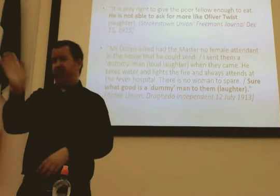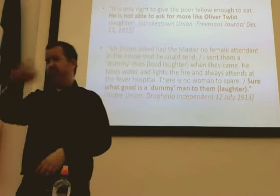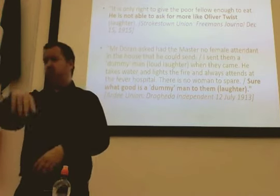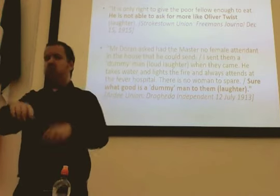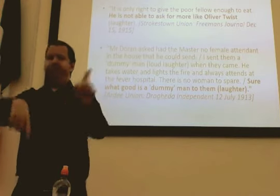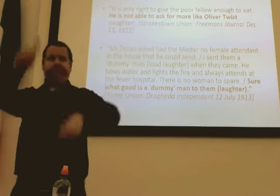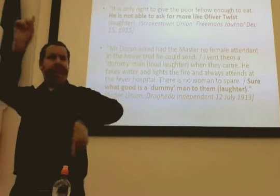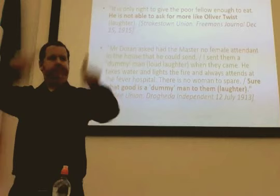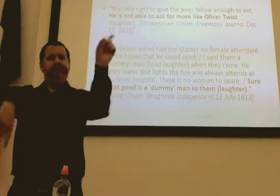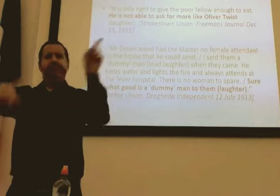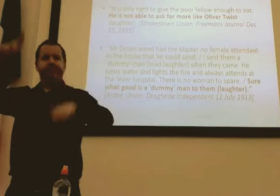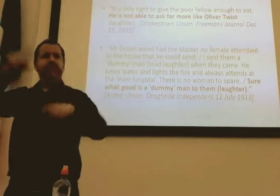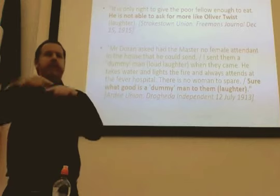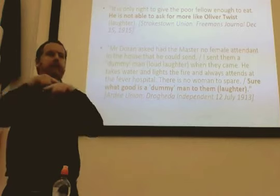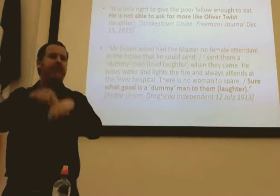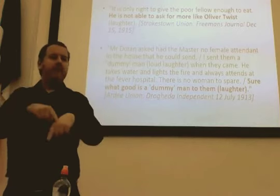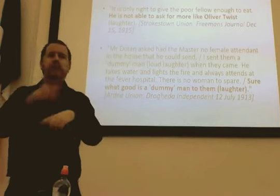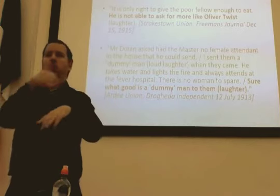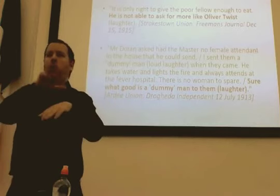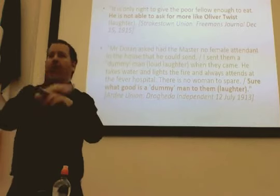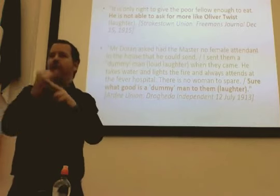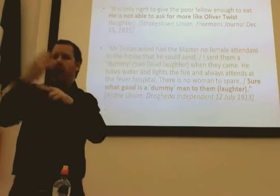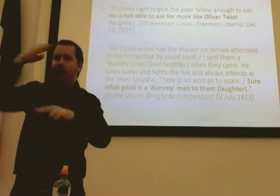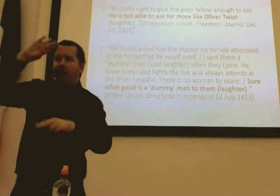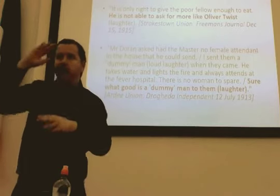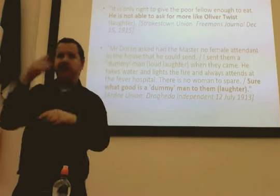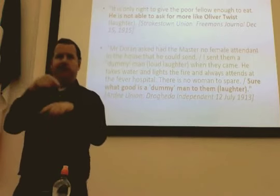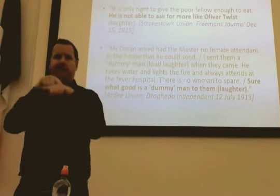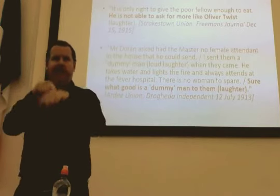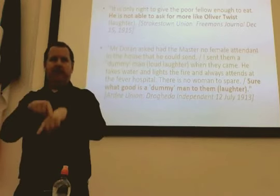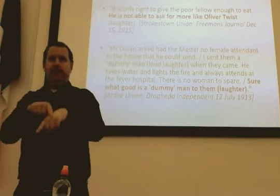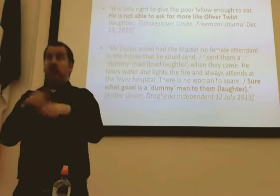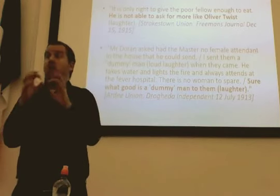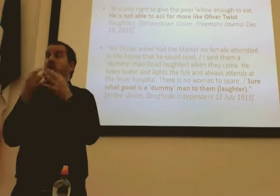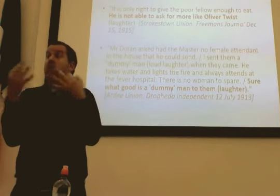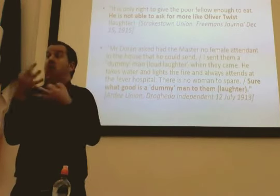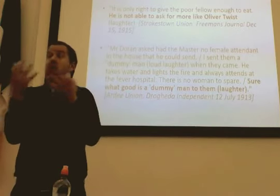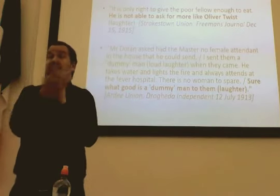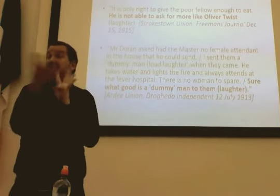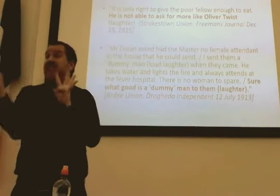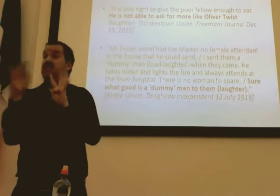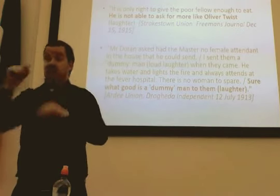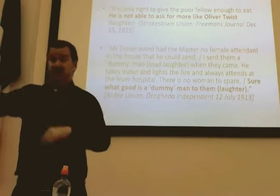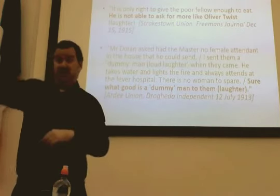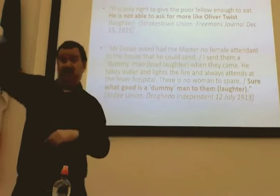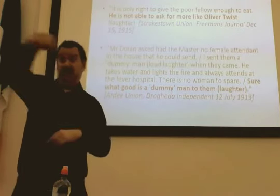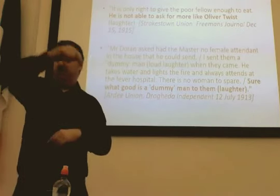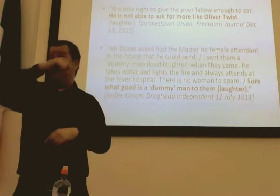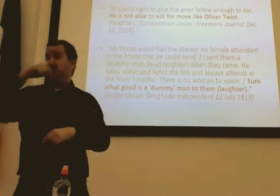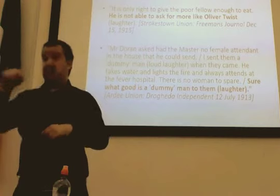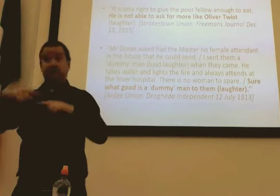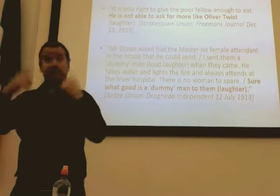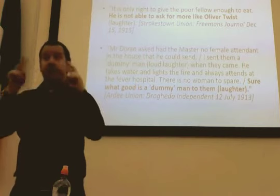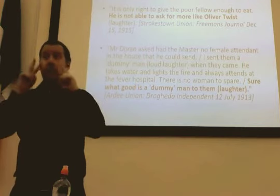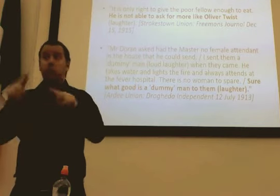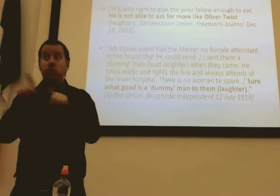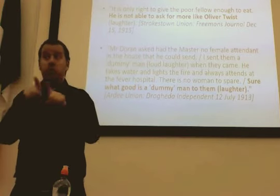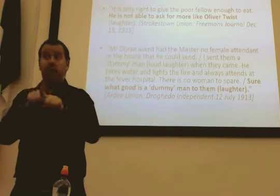attitudes towards deaf people can vary depending on where in Ireland the workhouse was, depending on the Board of Guardians themselves and their